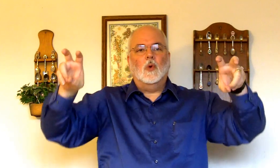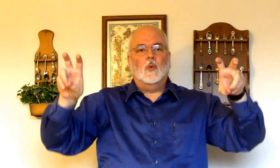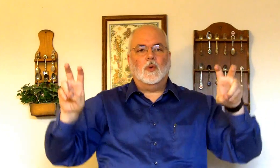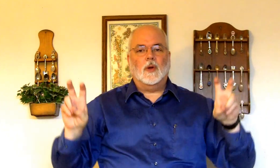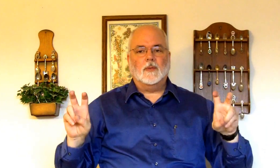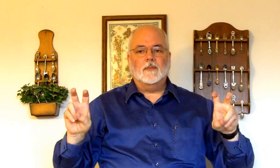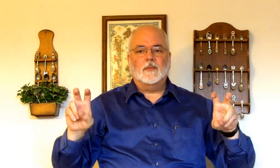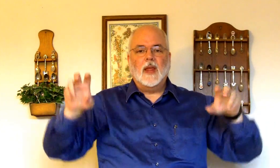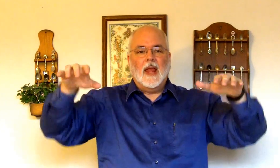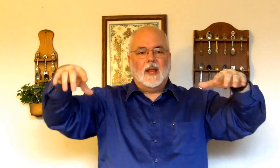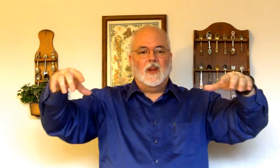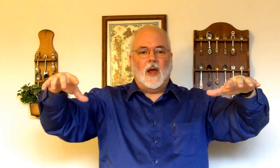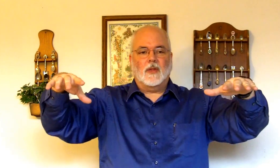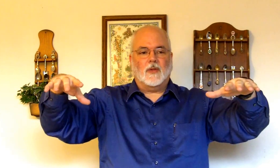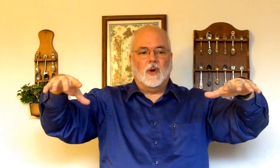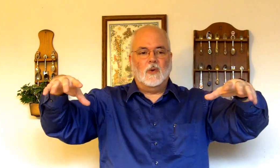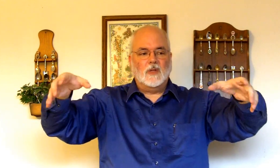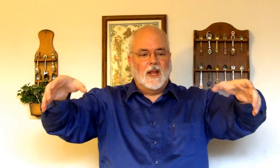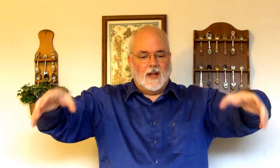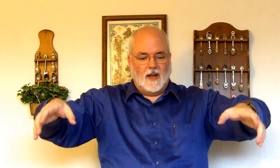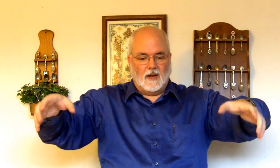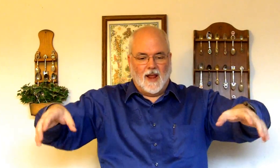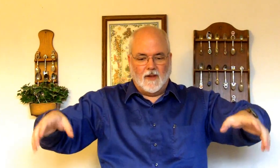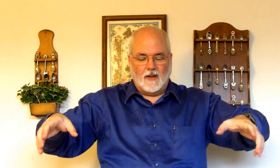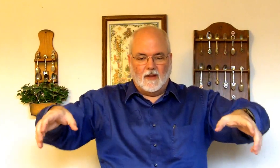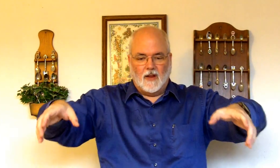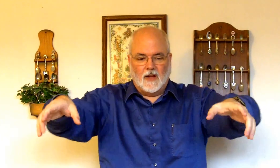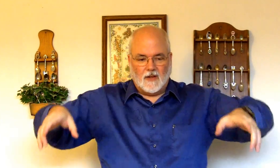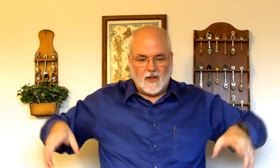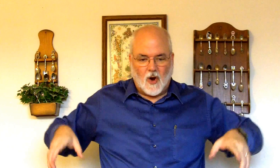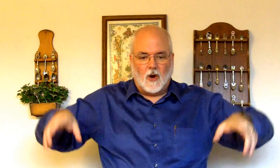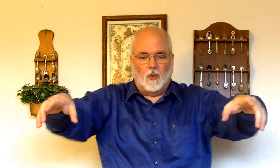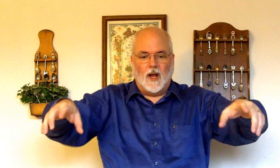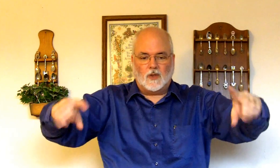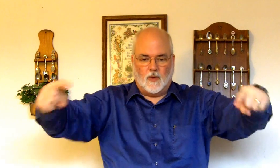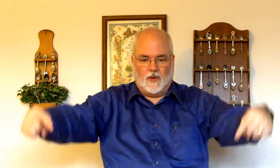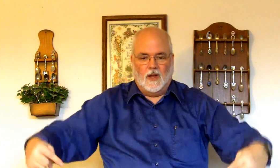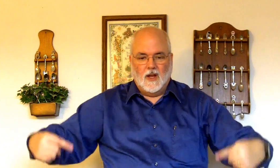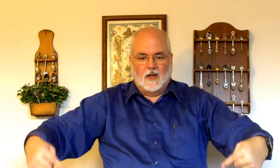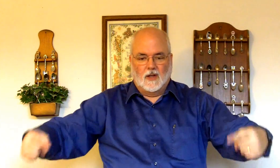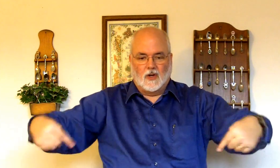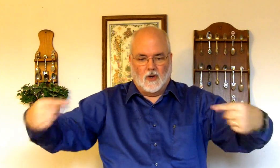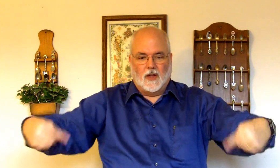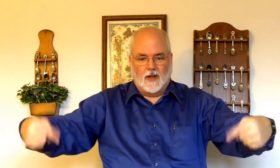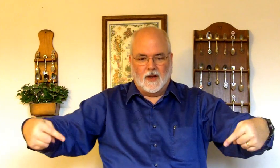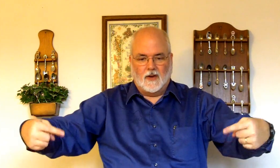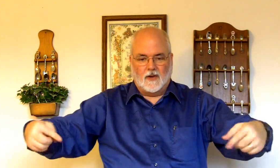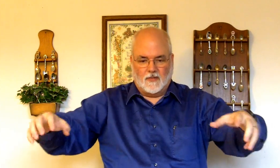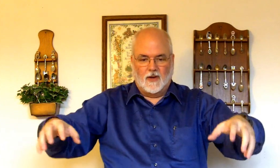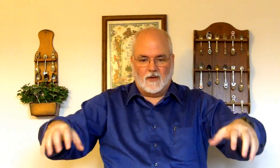throne. You know how the thrones, you have the armrest with the little curly thing here at the front? Well,